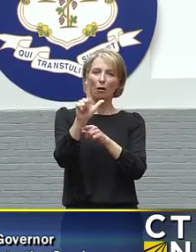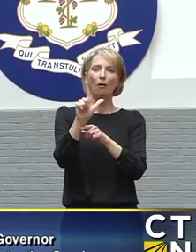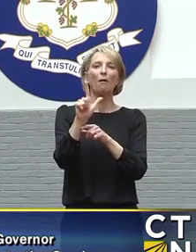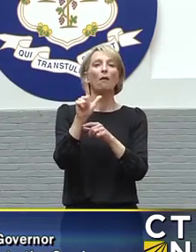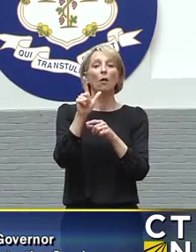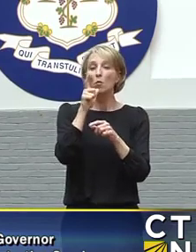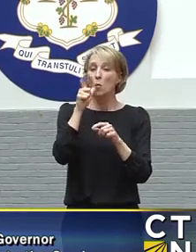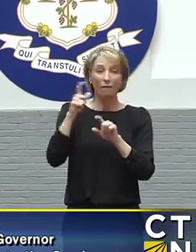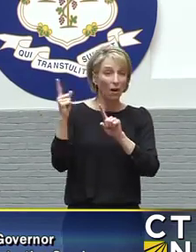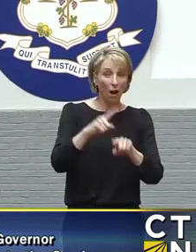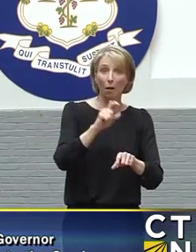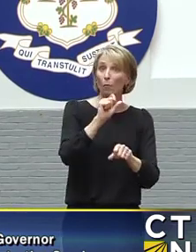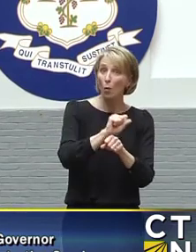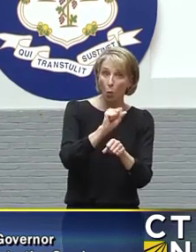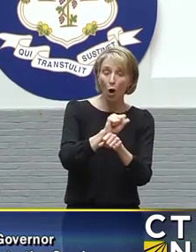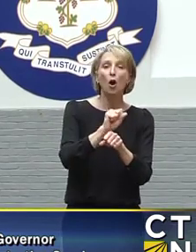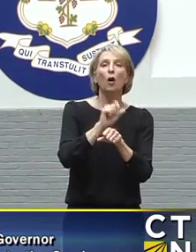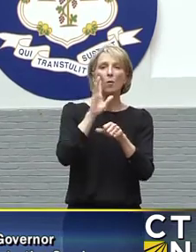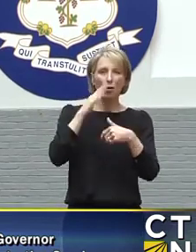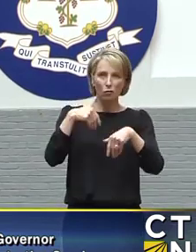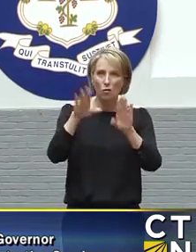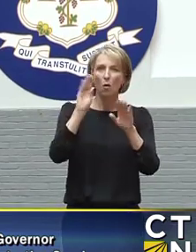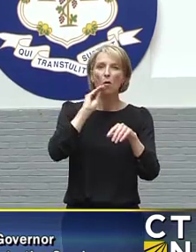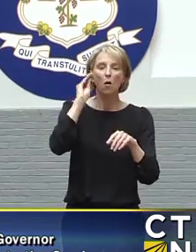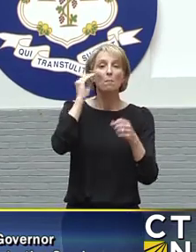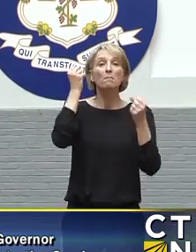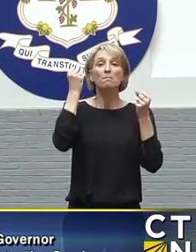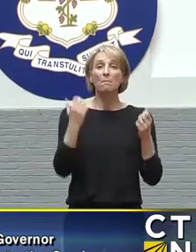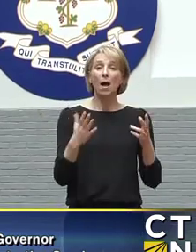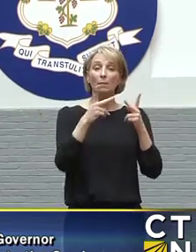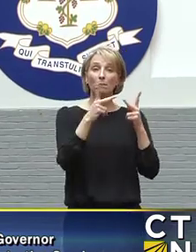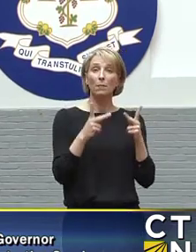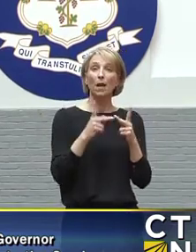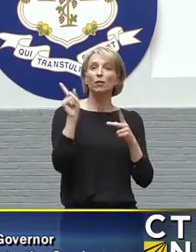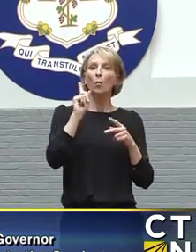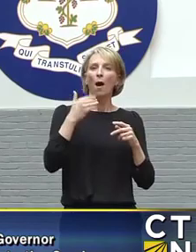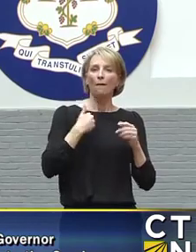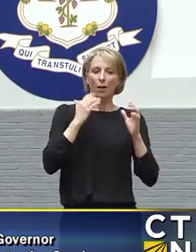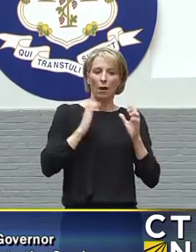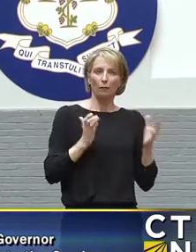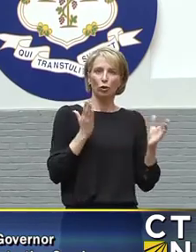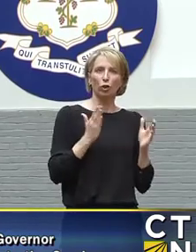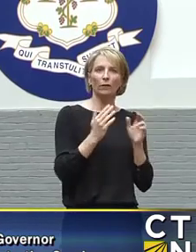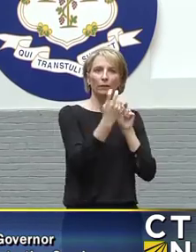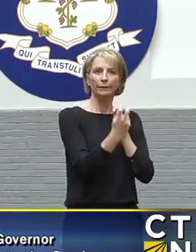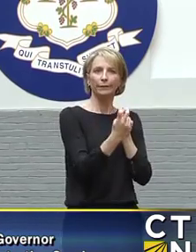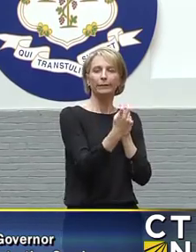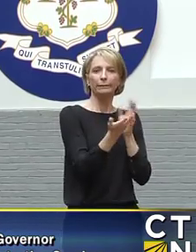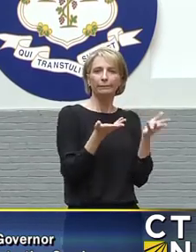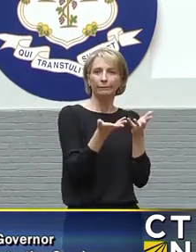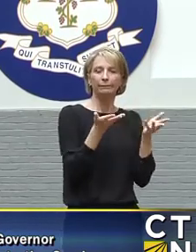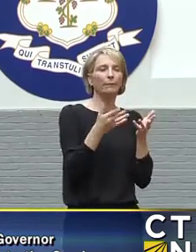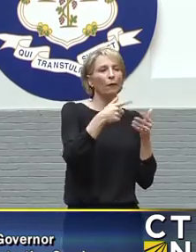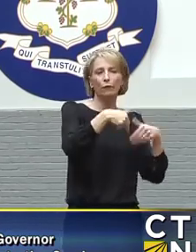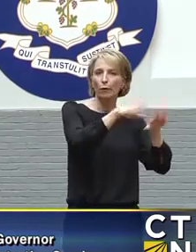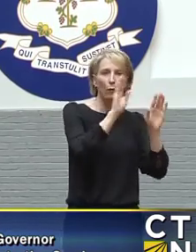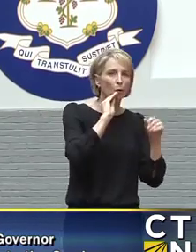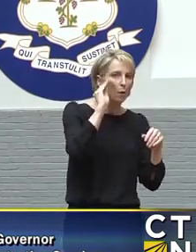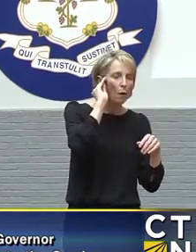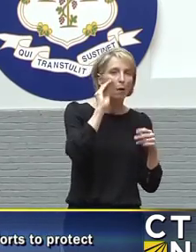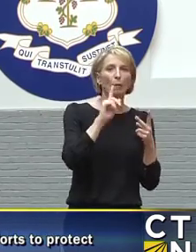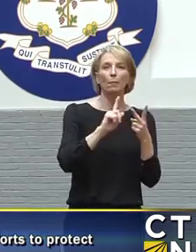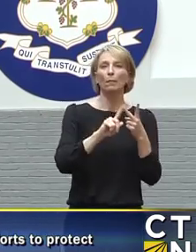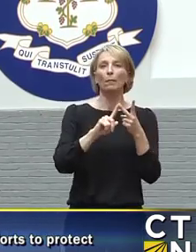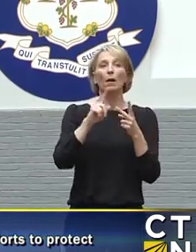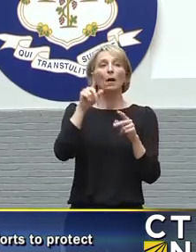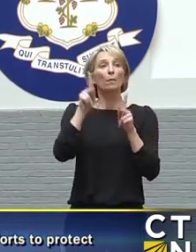closed a lot of our customer-facing facilities. We've provided extended deadlines so that we could send more people home. We've dramatically increased the